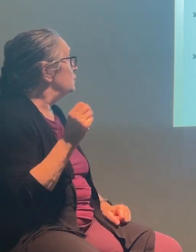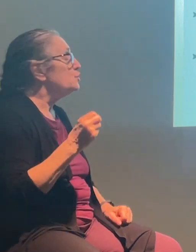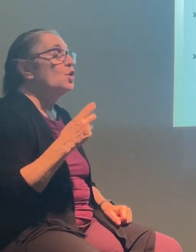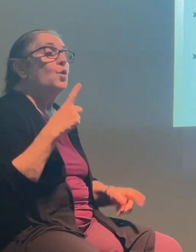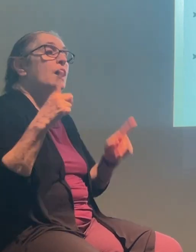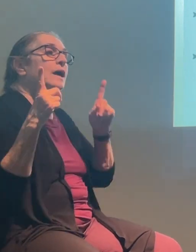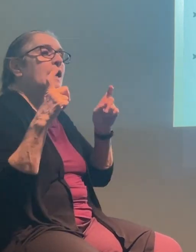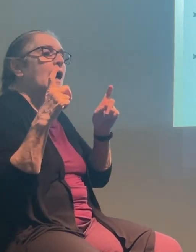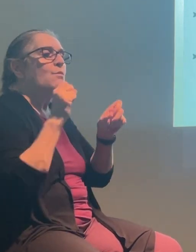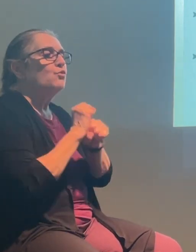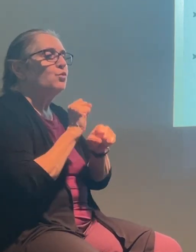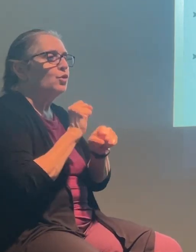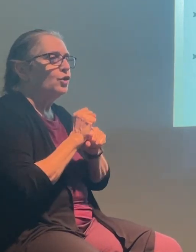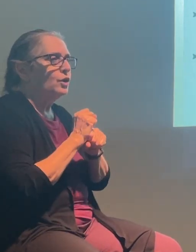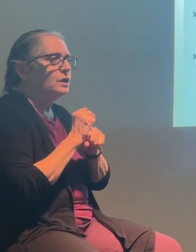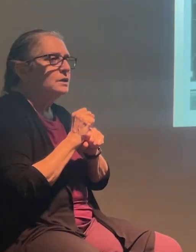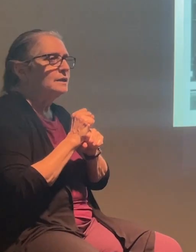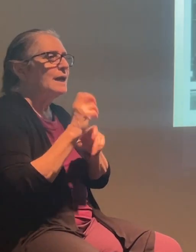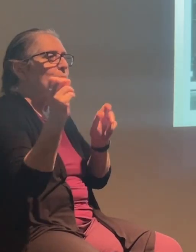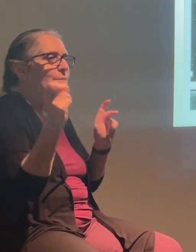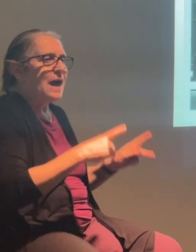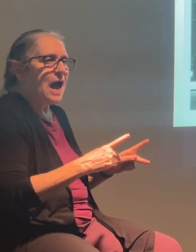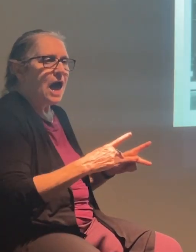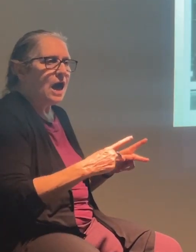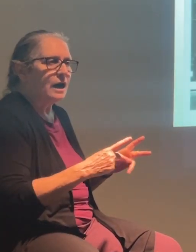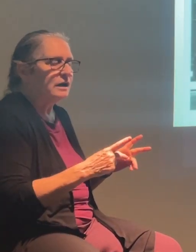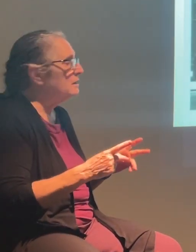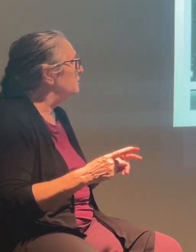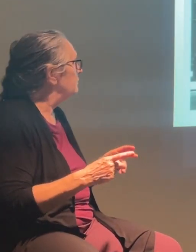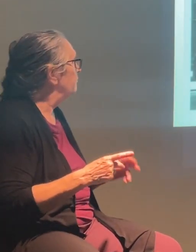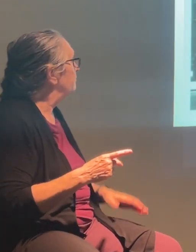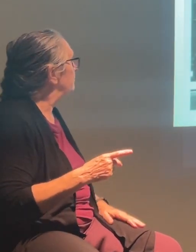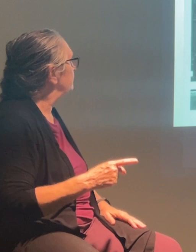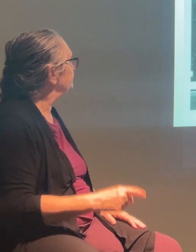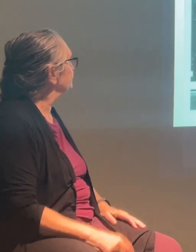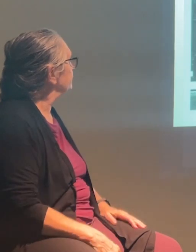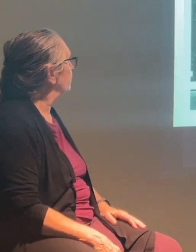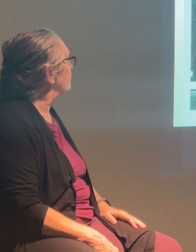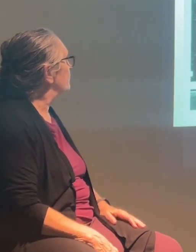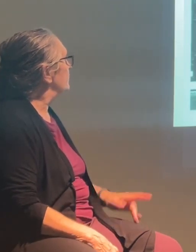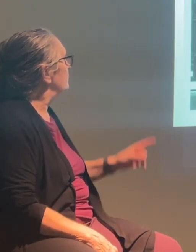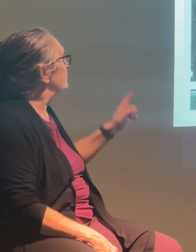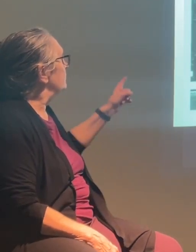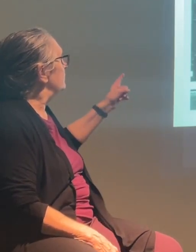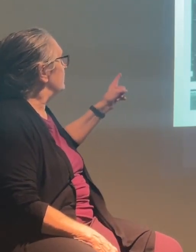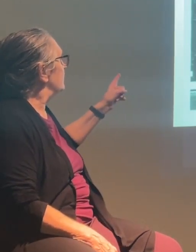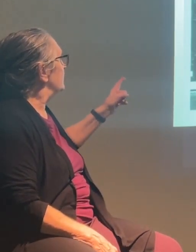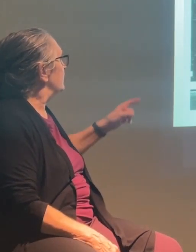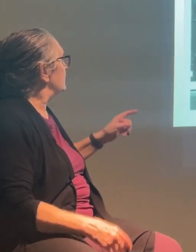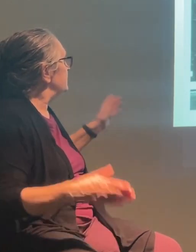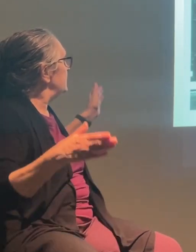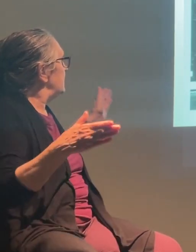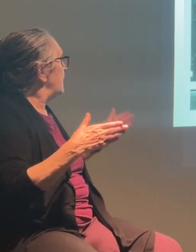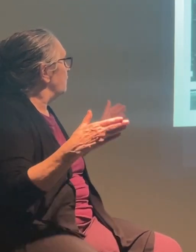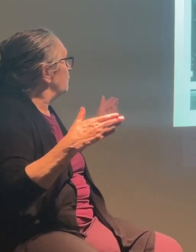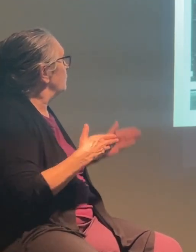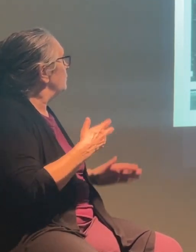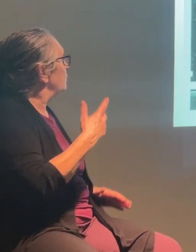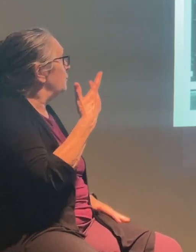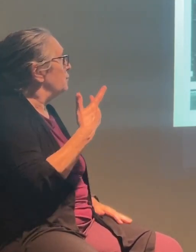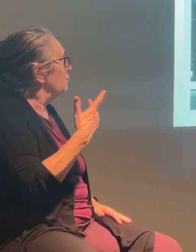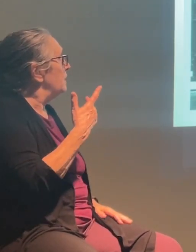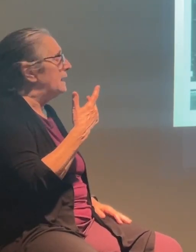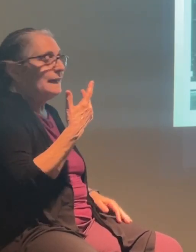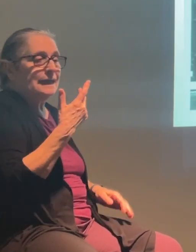and so forth came back in it. So this is the building where it was initially, as you can tell, very narrow, only 3 windows per